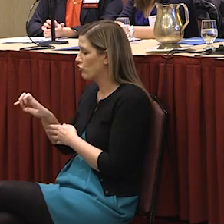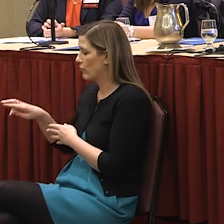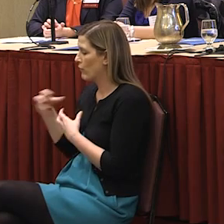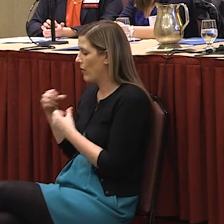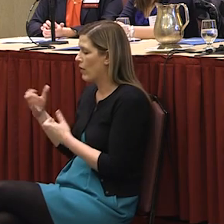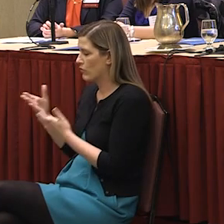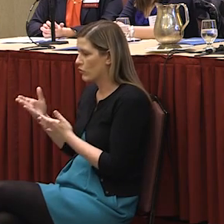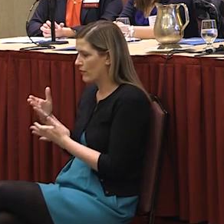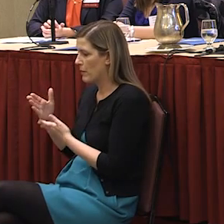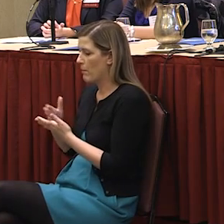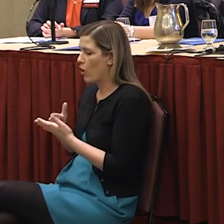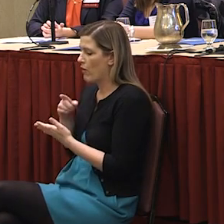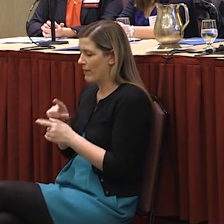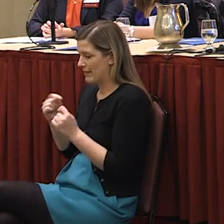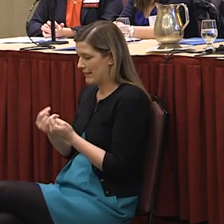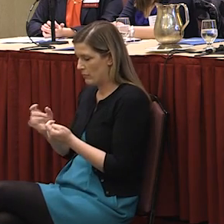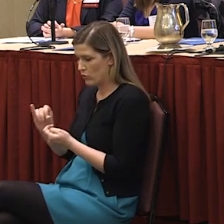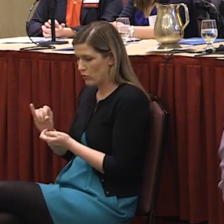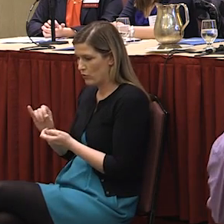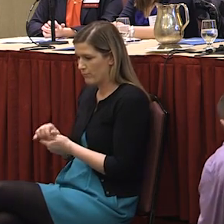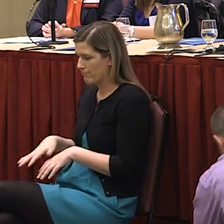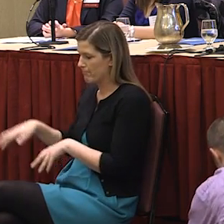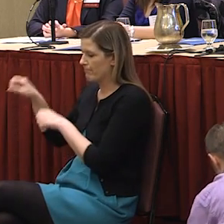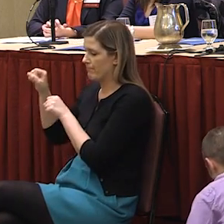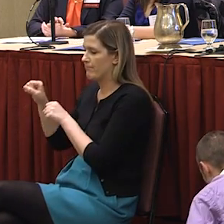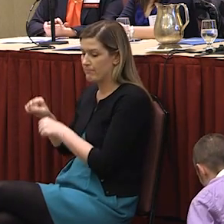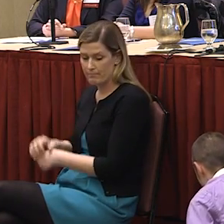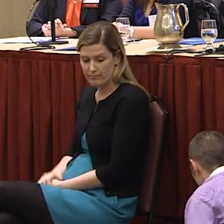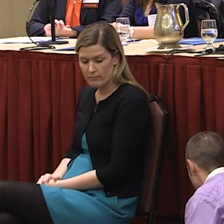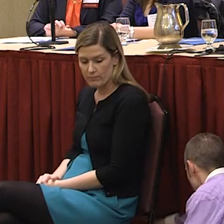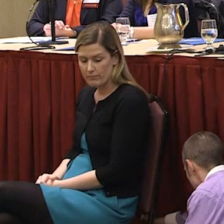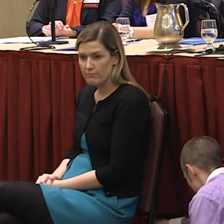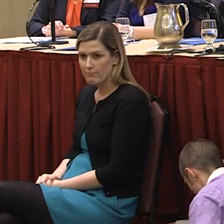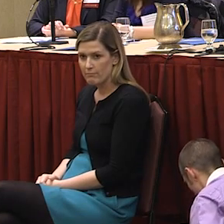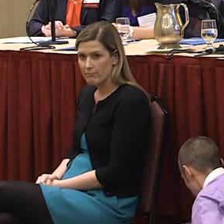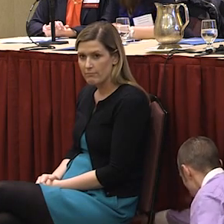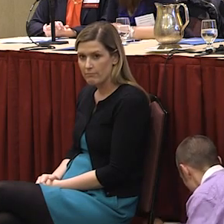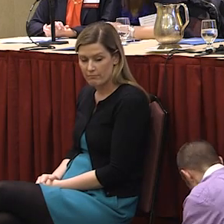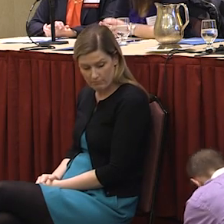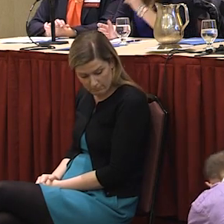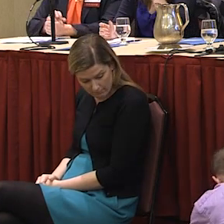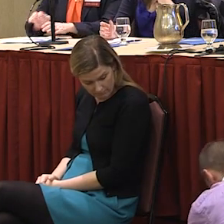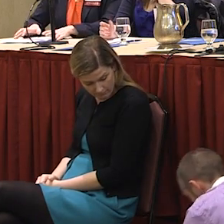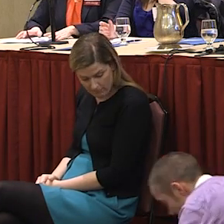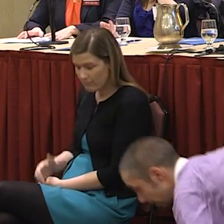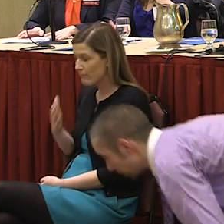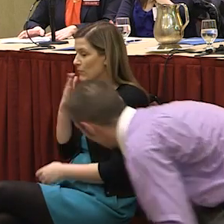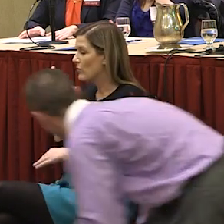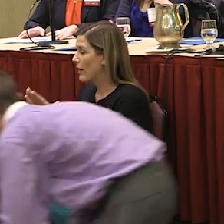Services, and is part of the community health team. So take it away, Liz. Good afternoon,